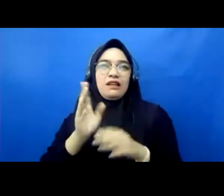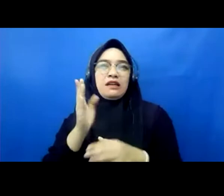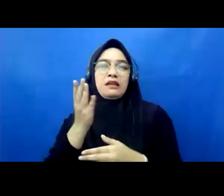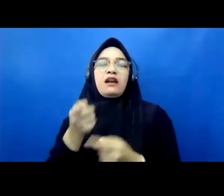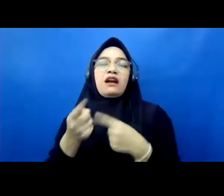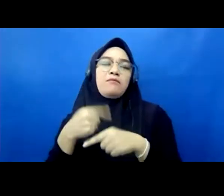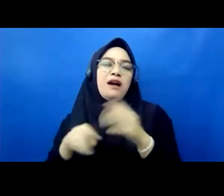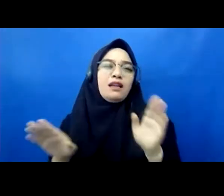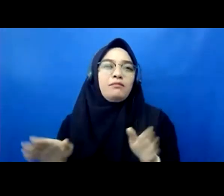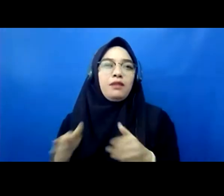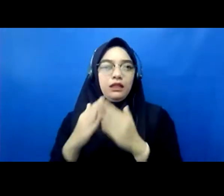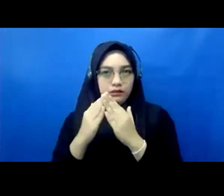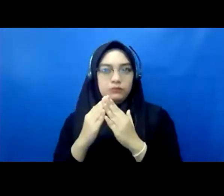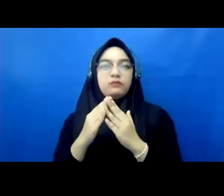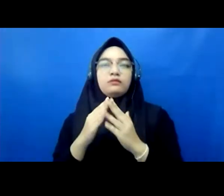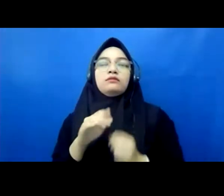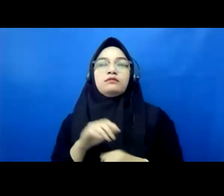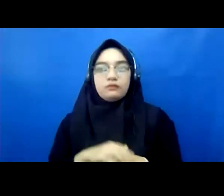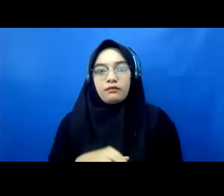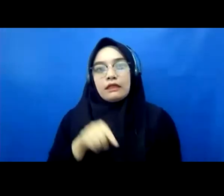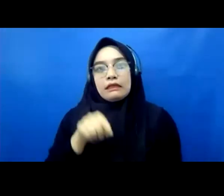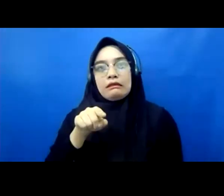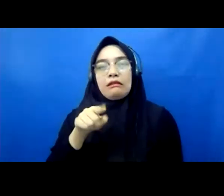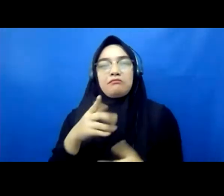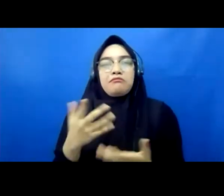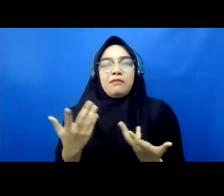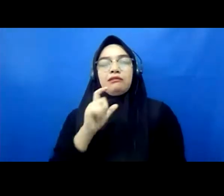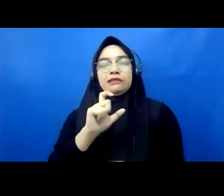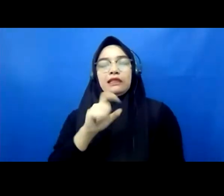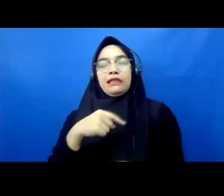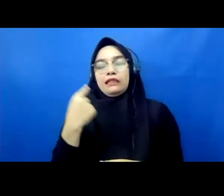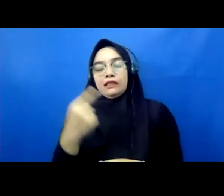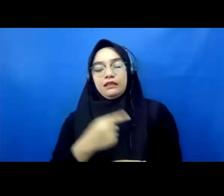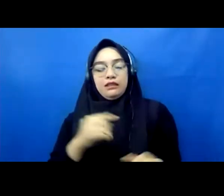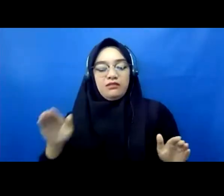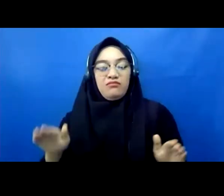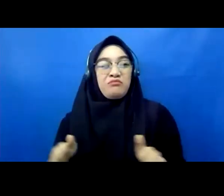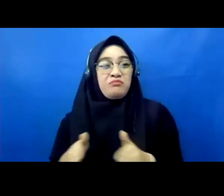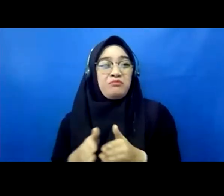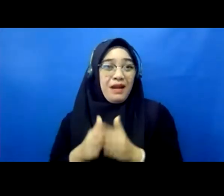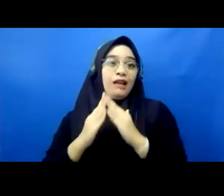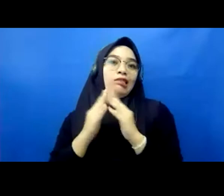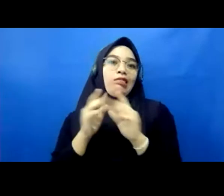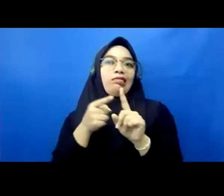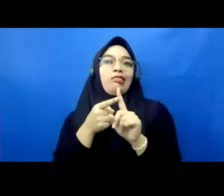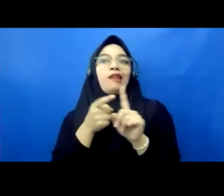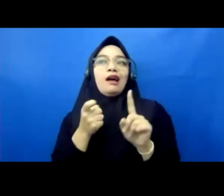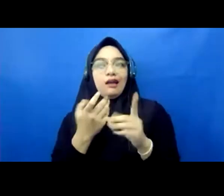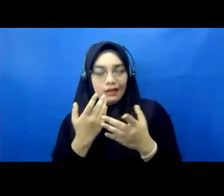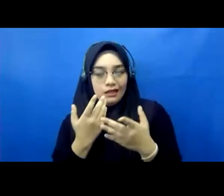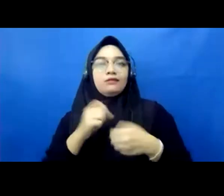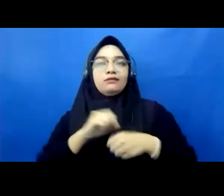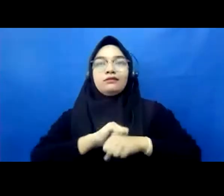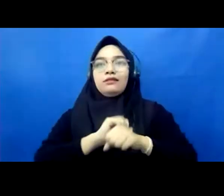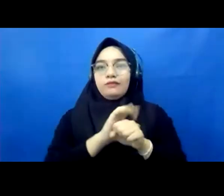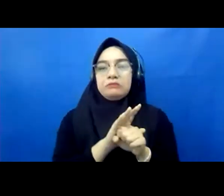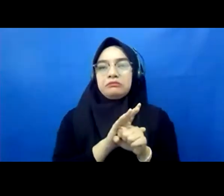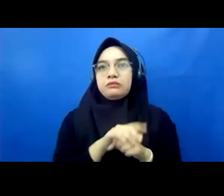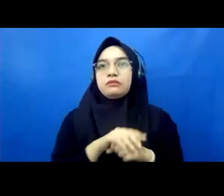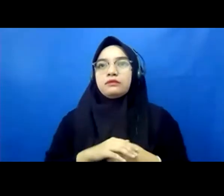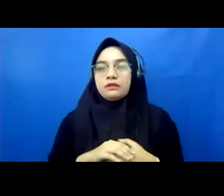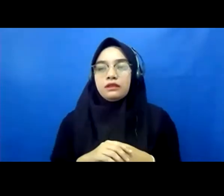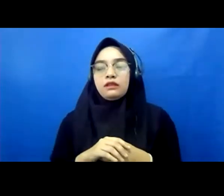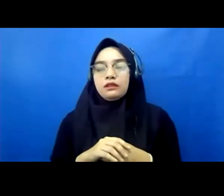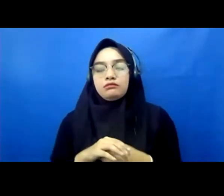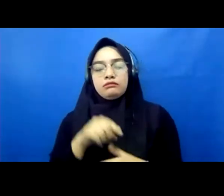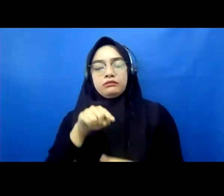ensuring our region's recovery from the global pandemic is shared equitably by all. Taking this vital work forward is, of course, not